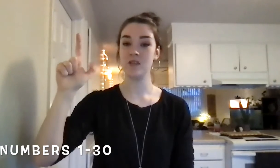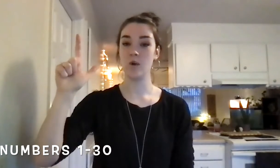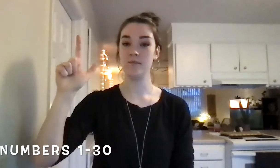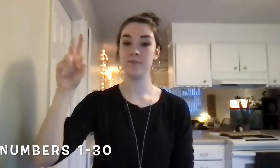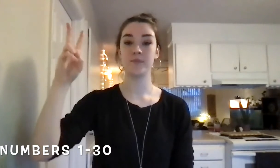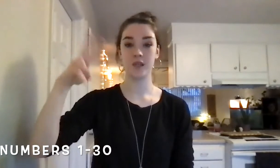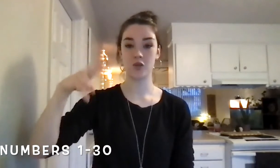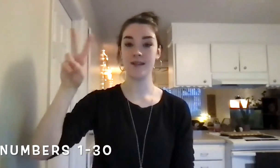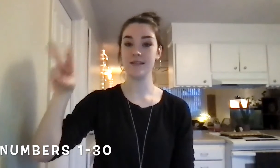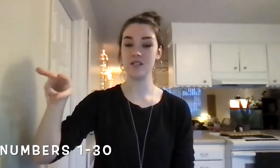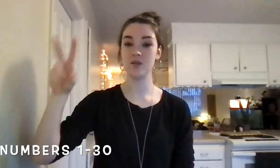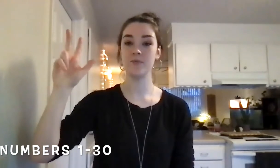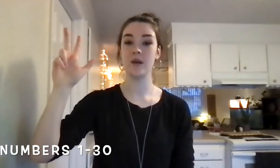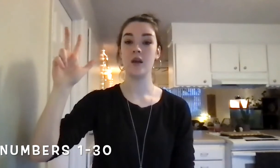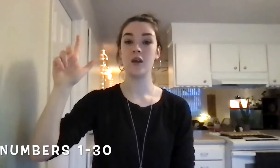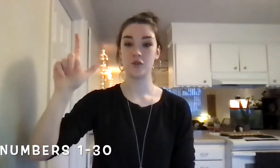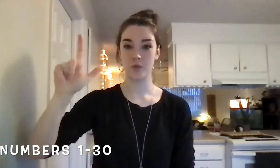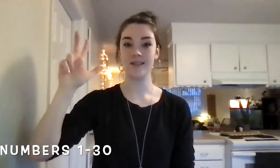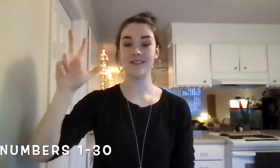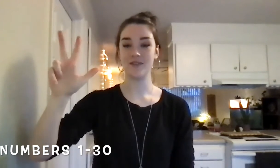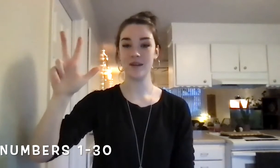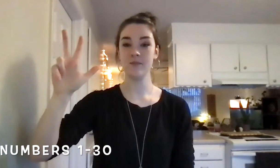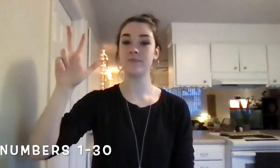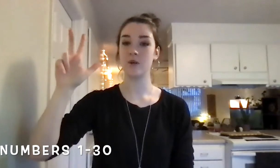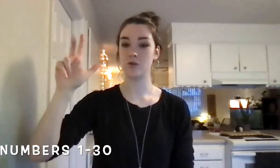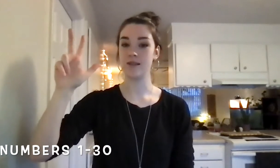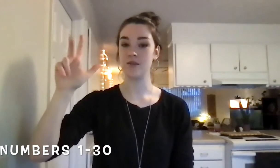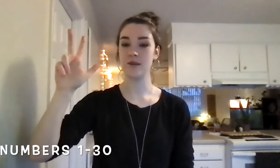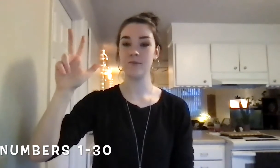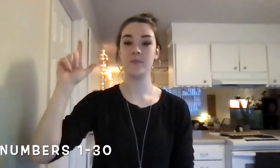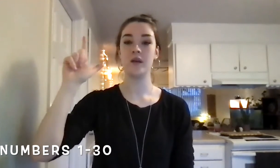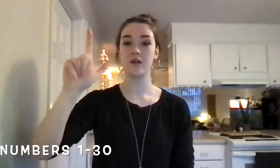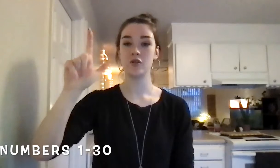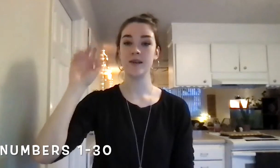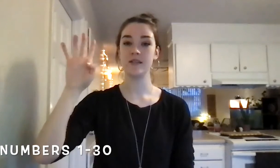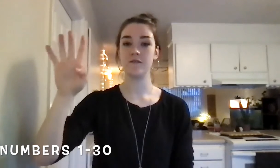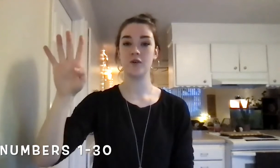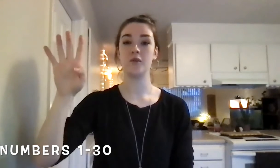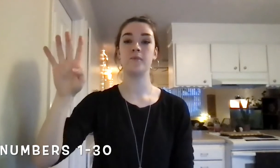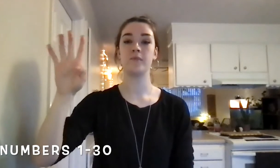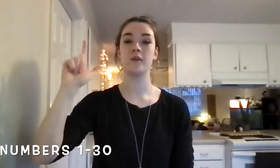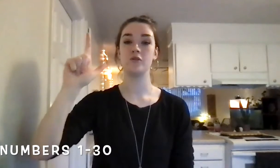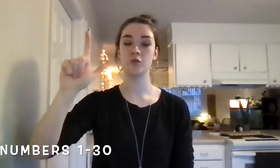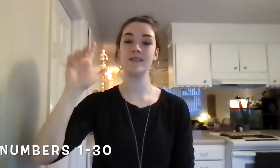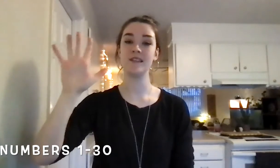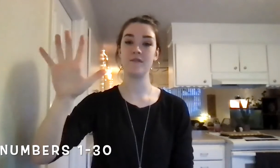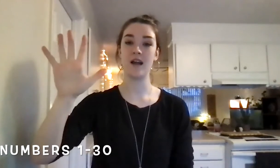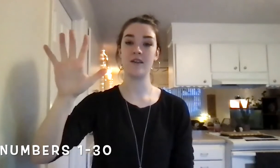21, 22, 23 or 23, 24, 25